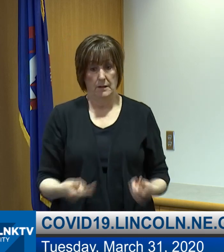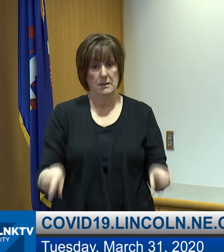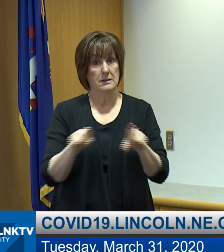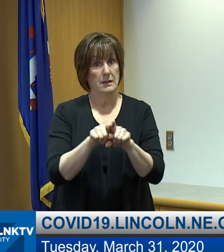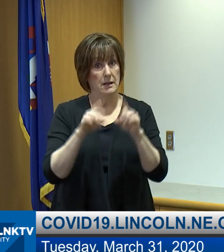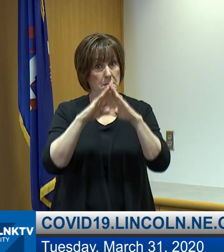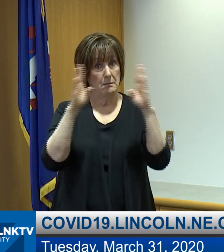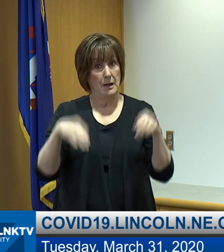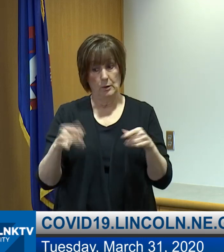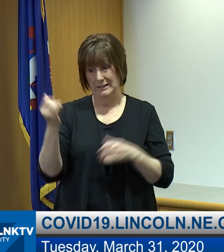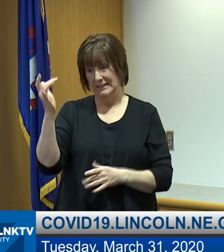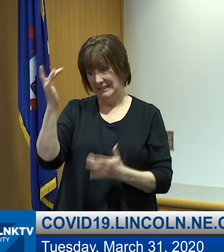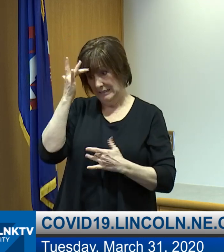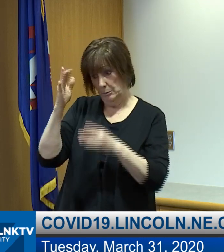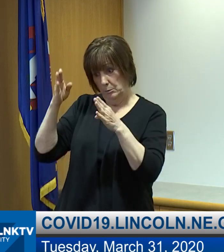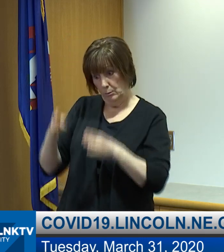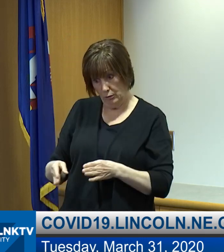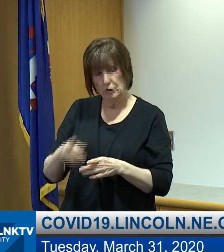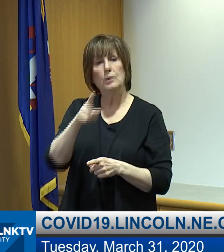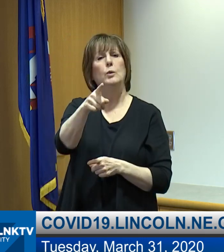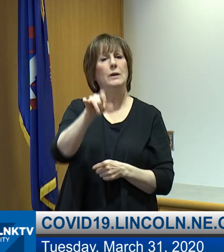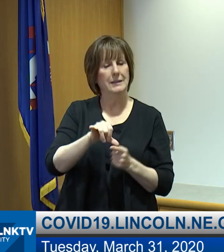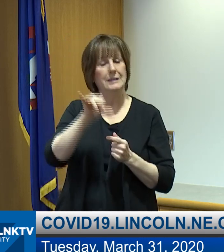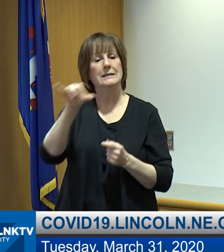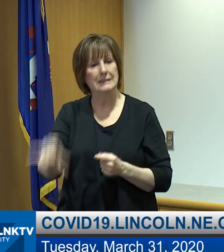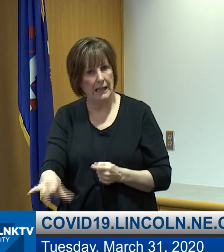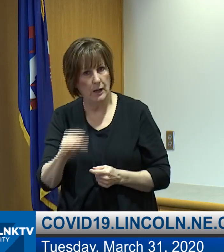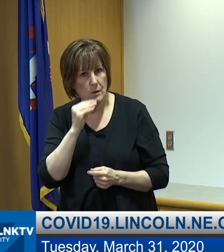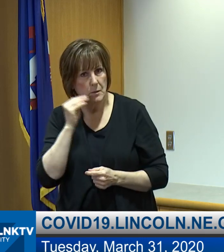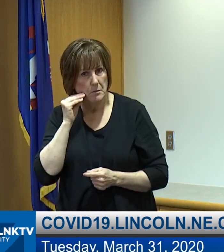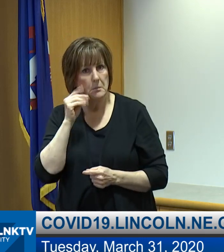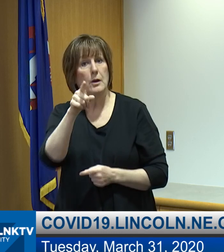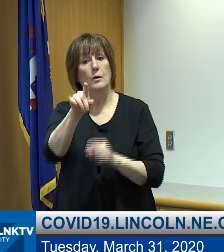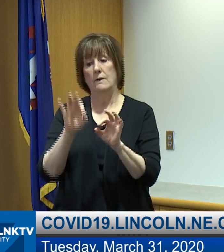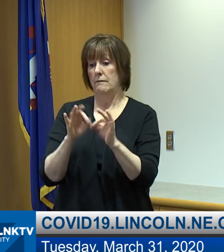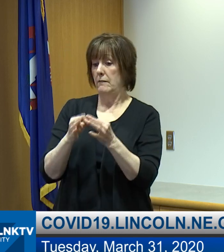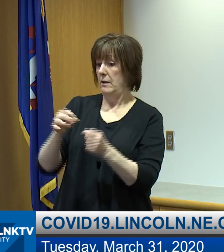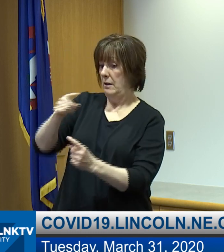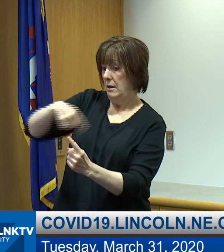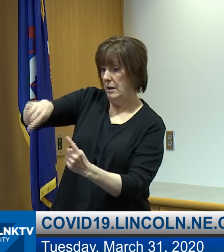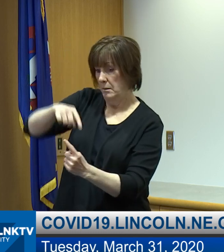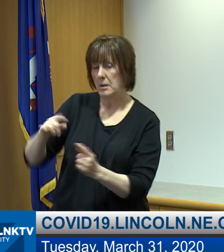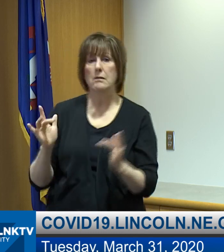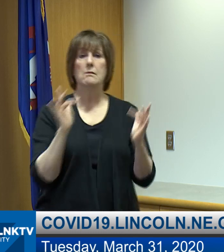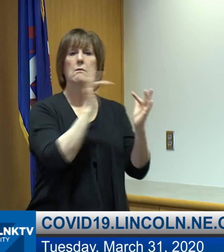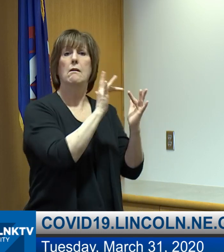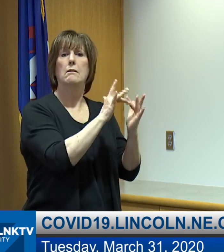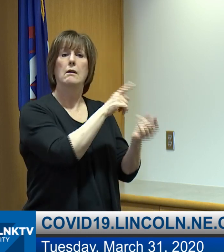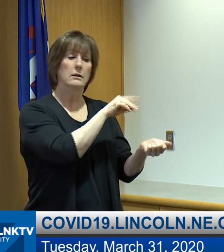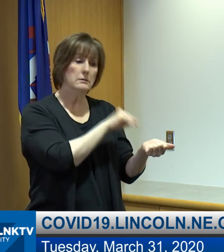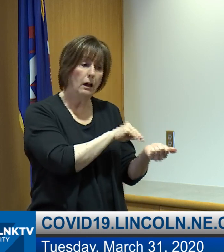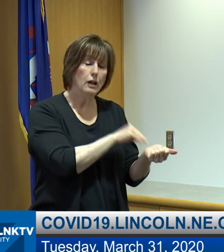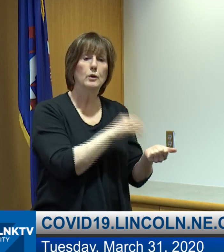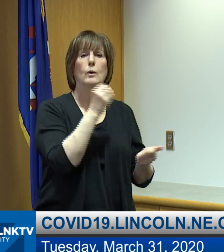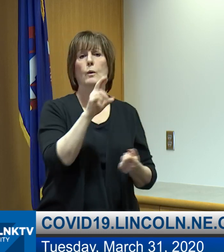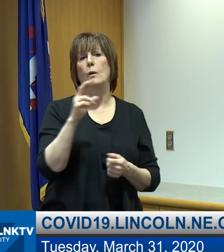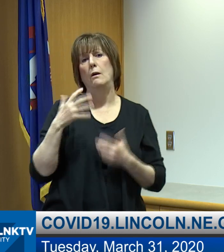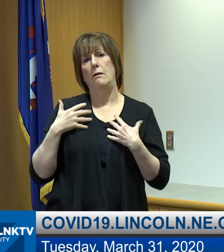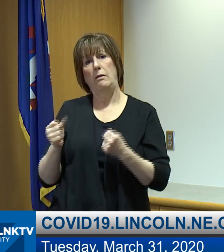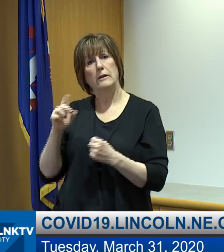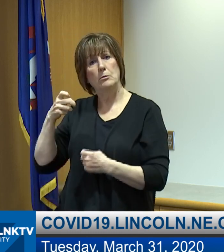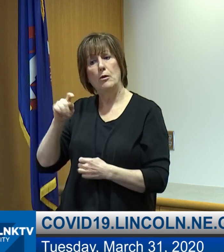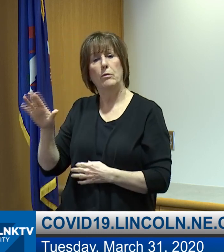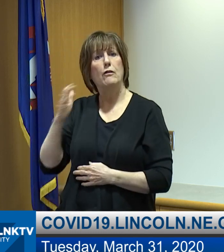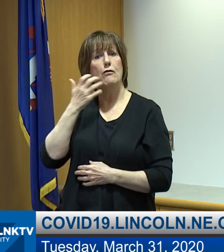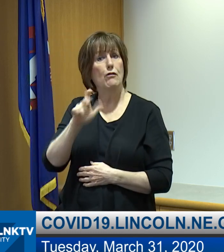sick person, stay home. Family members should contact their healthcare providers or the health department hotline for advice on their